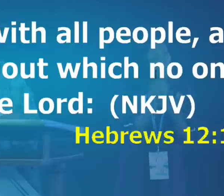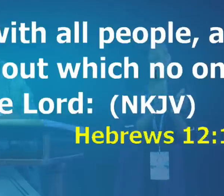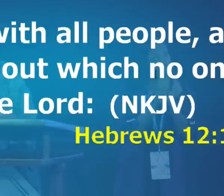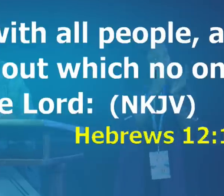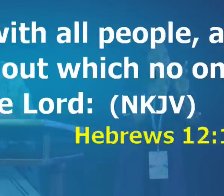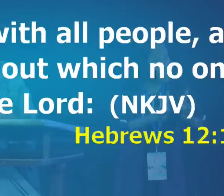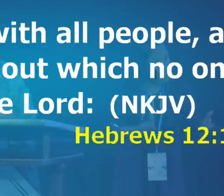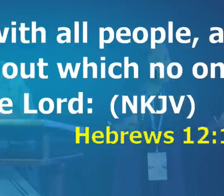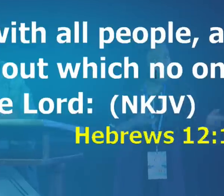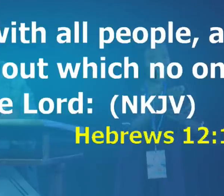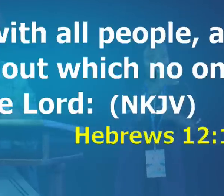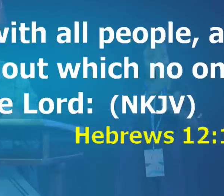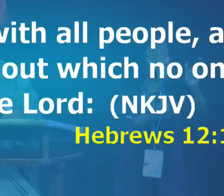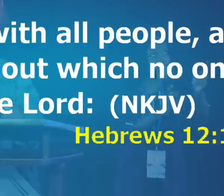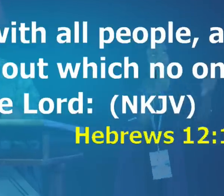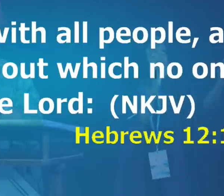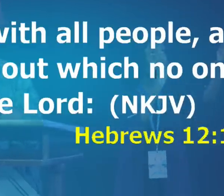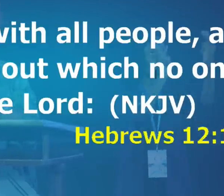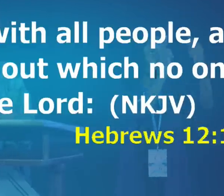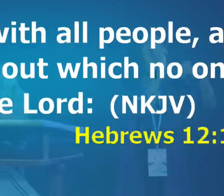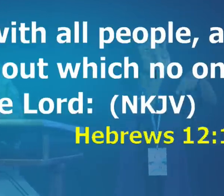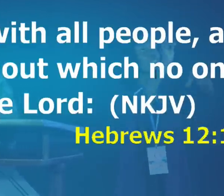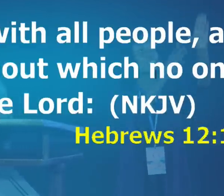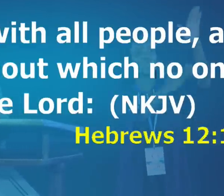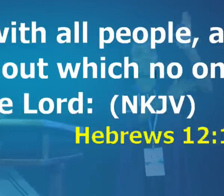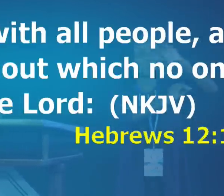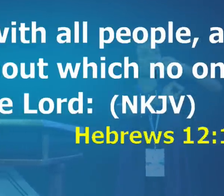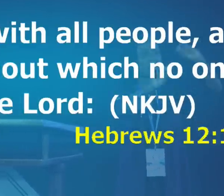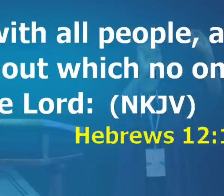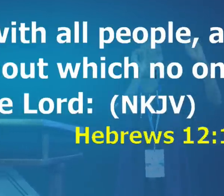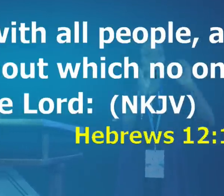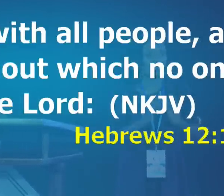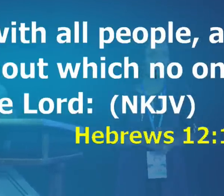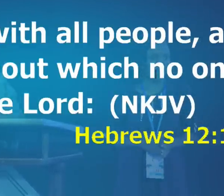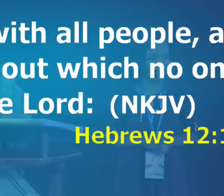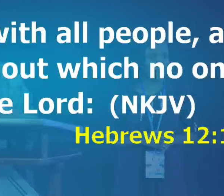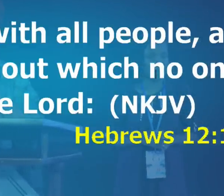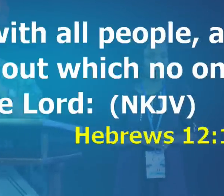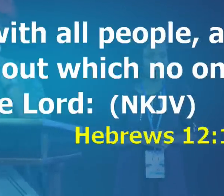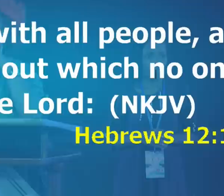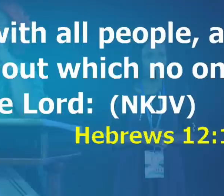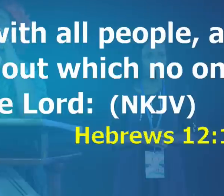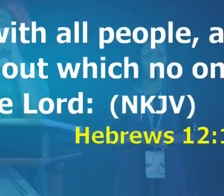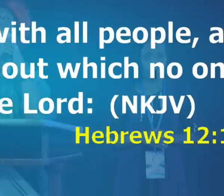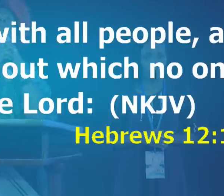Lord. N'obutukuvu awatali obwo siwali aliraba Mukama.